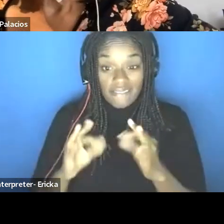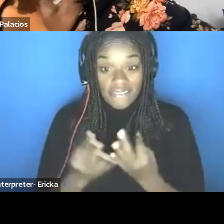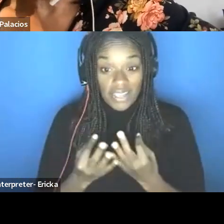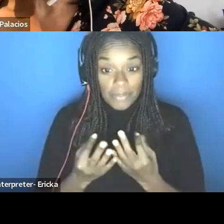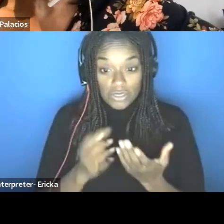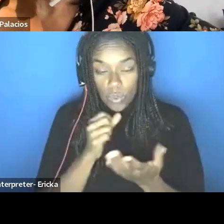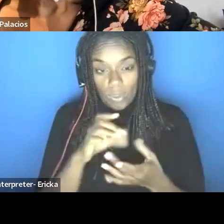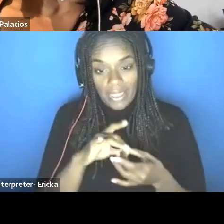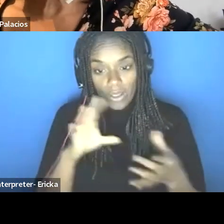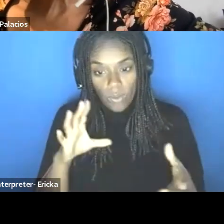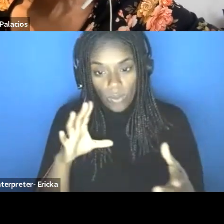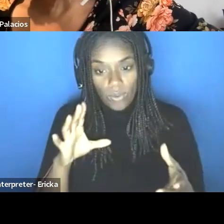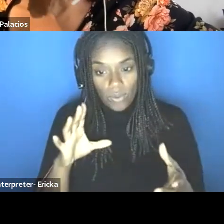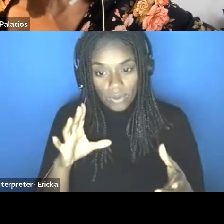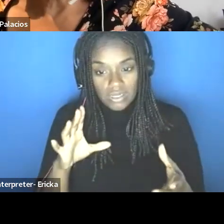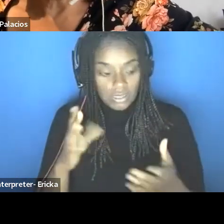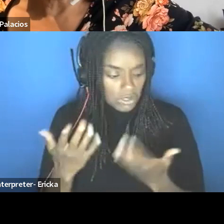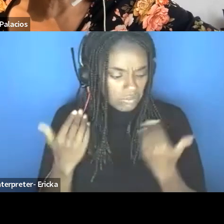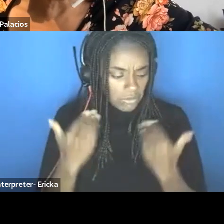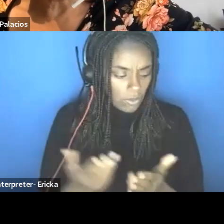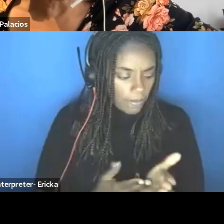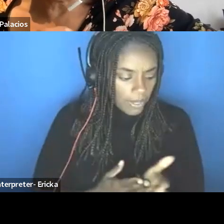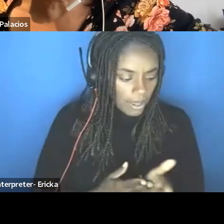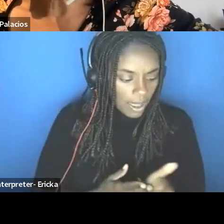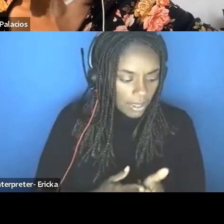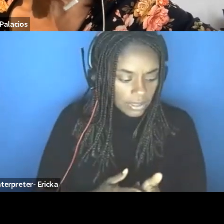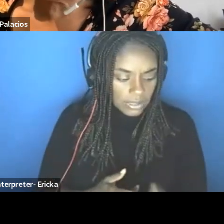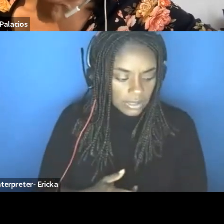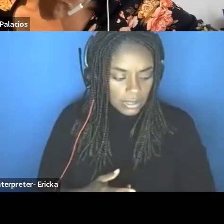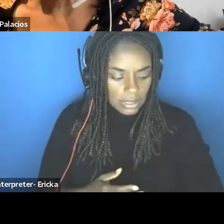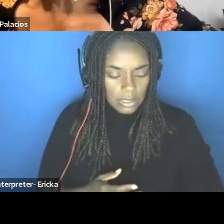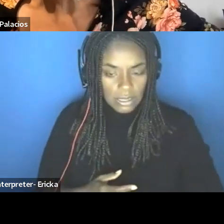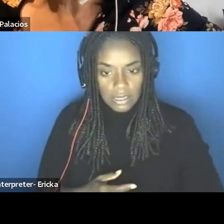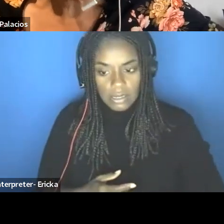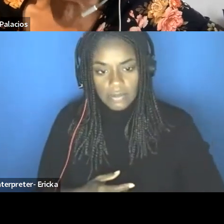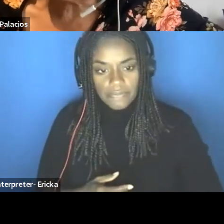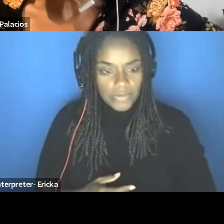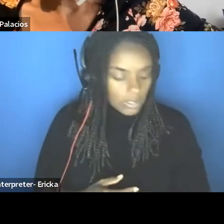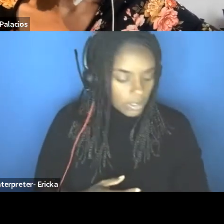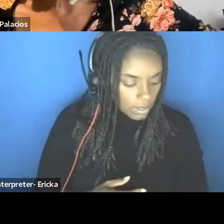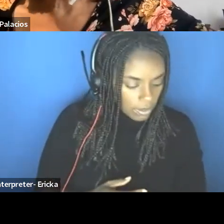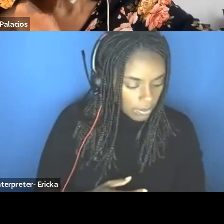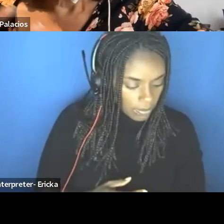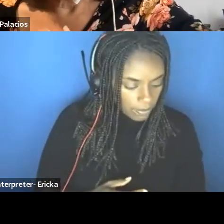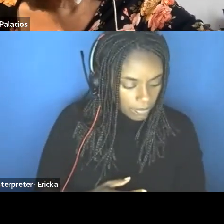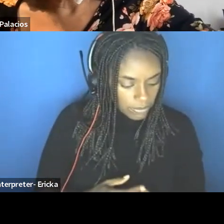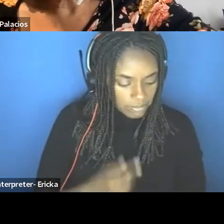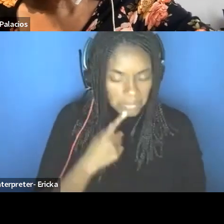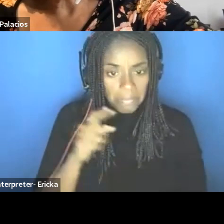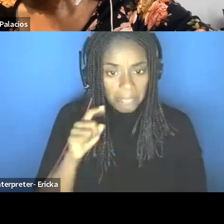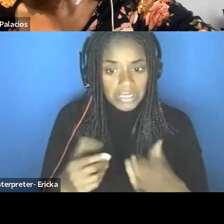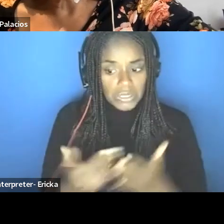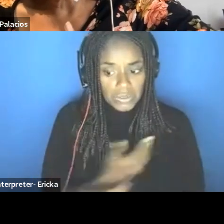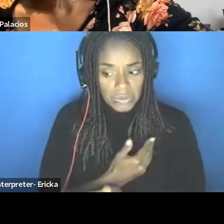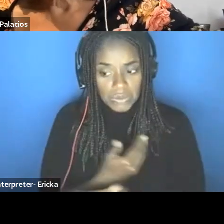go. So it would be being honest about it and recognizing, hey, we recognize that this is new to you, and try